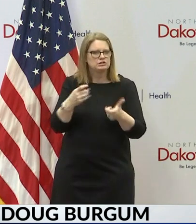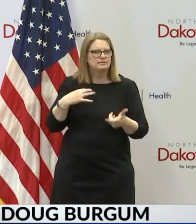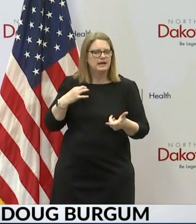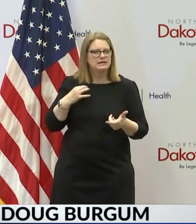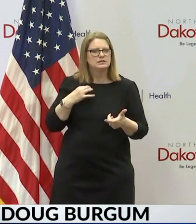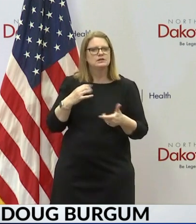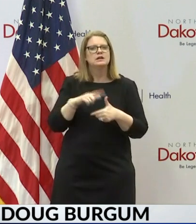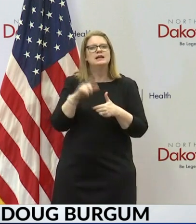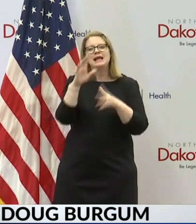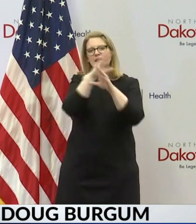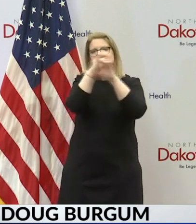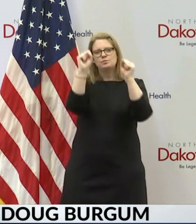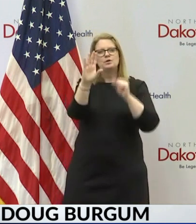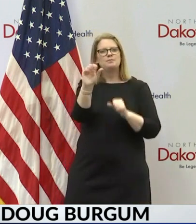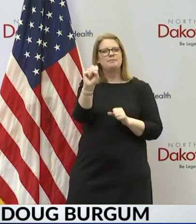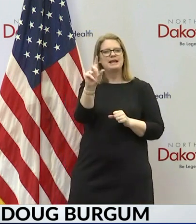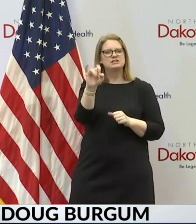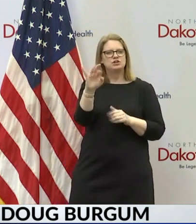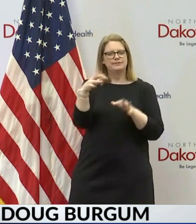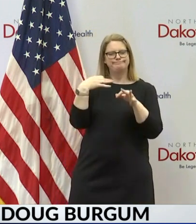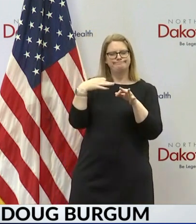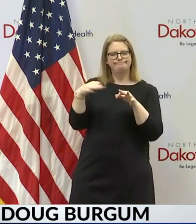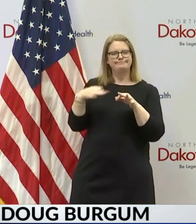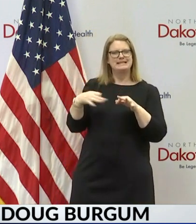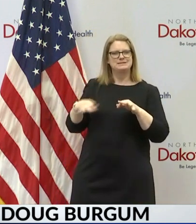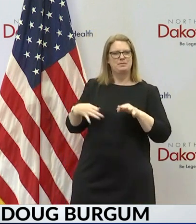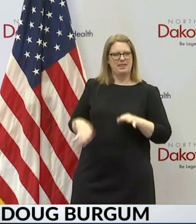Superintendent Basler walked through all the folks that